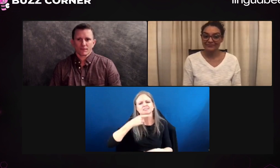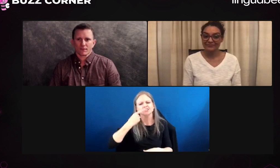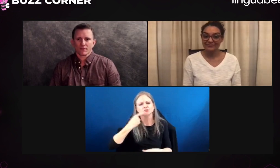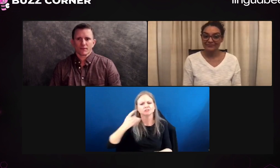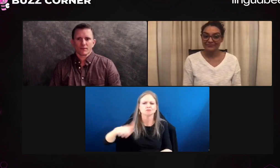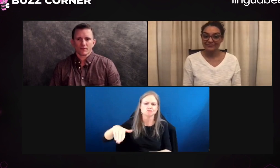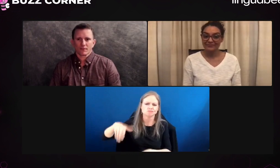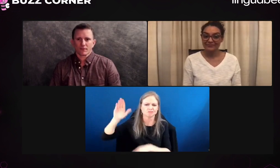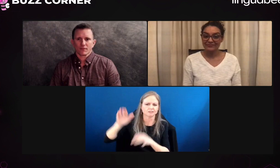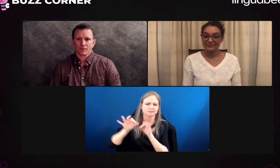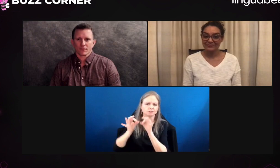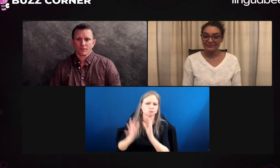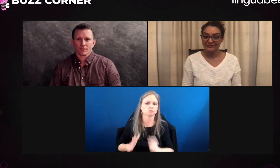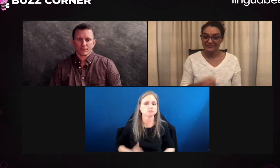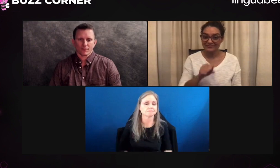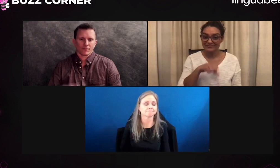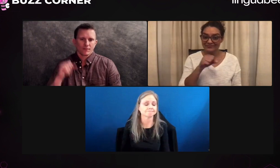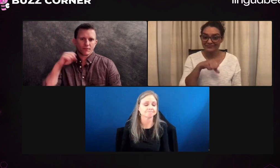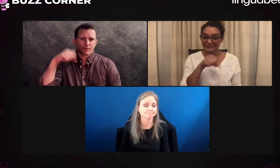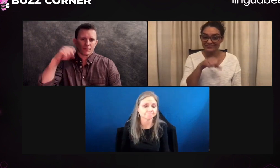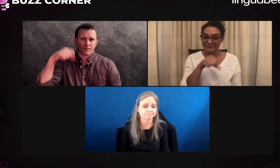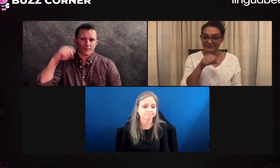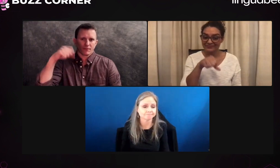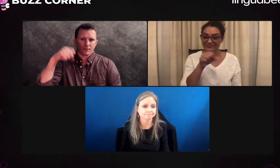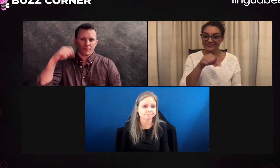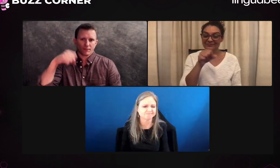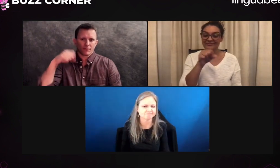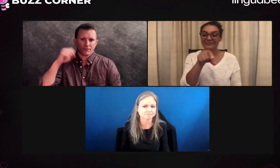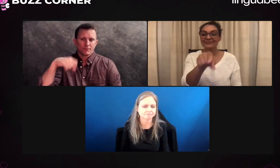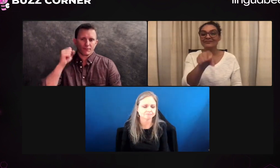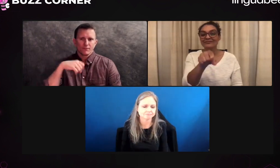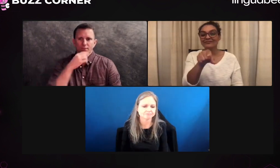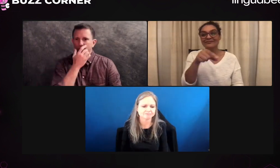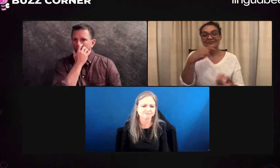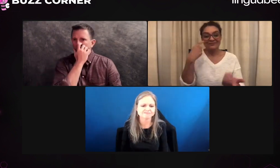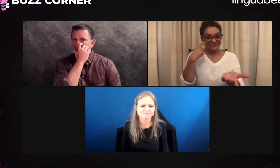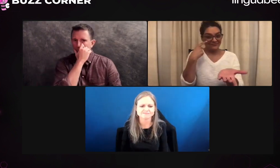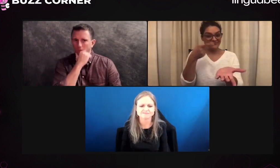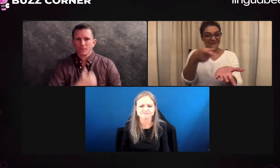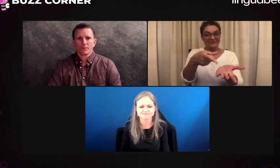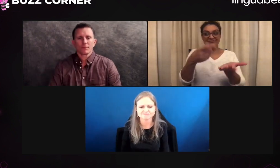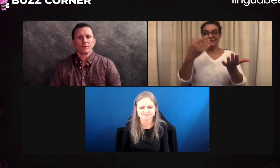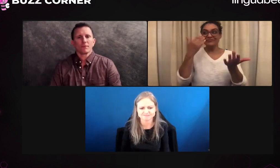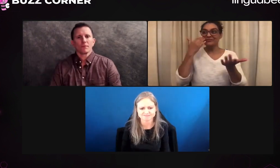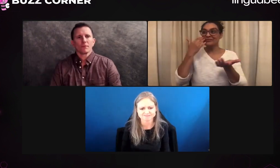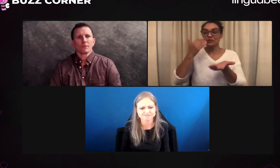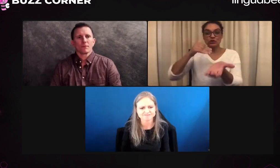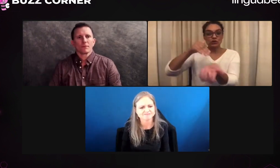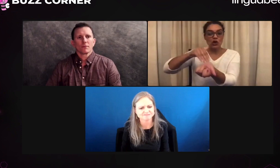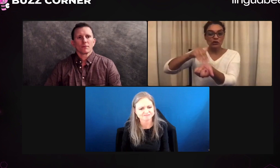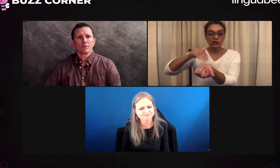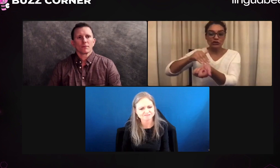away from that. And so now we are having interpreters who are being Yep. raised and reared by the hearing Yes.